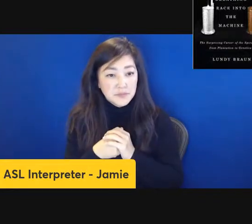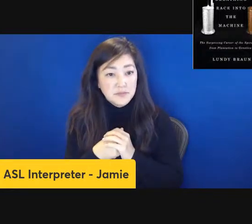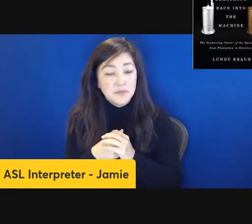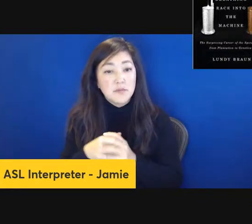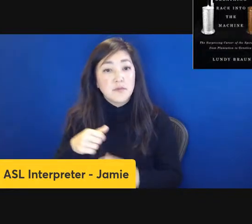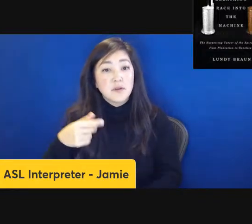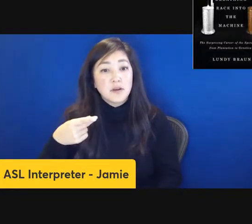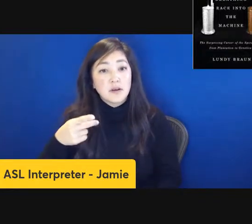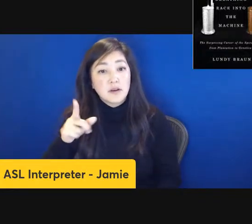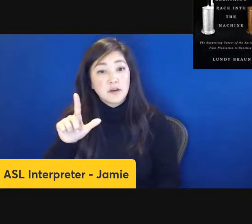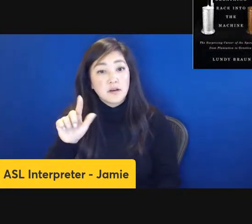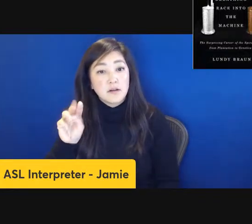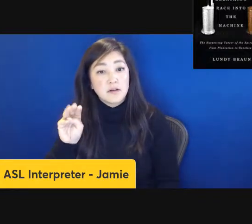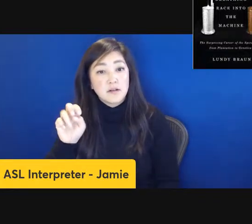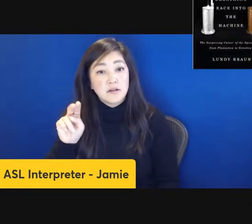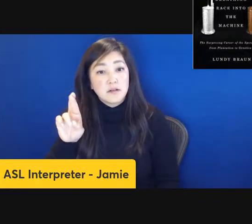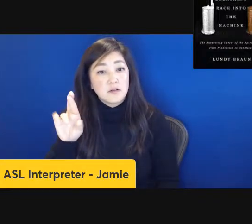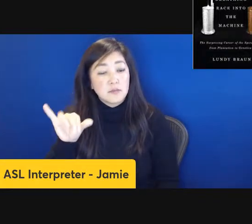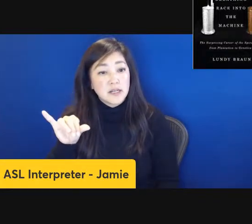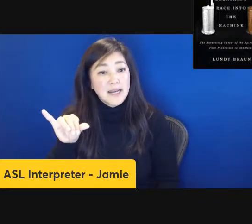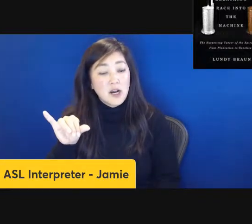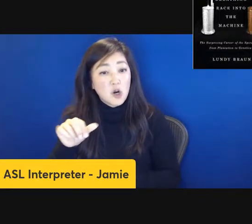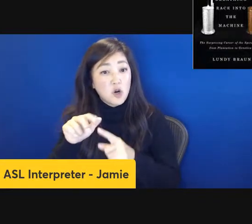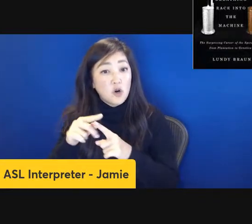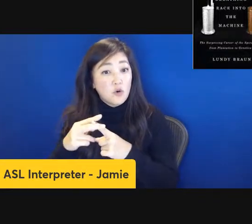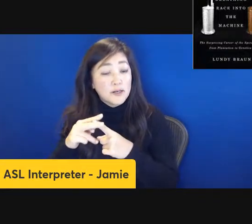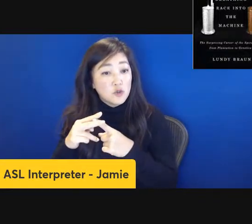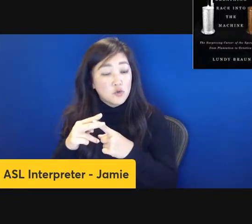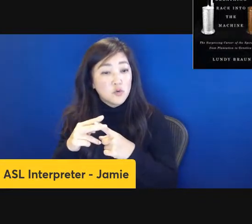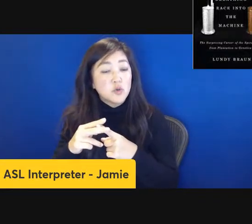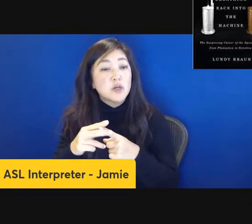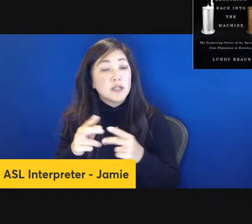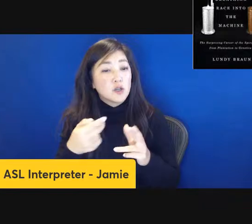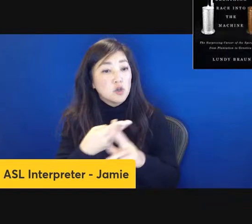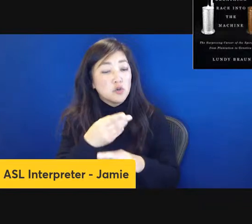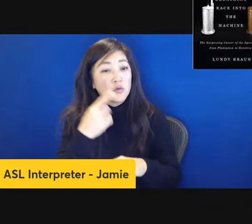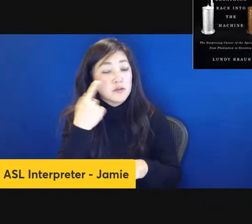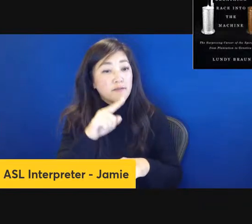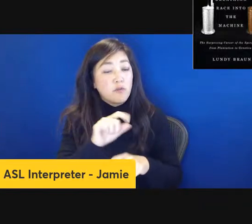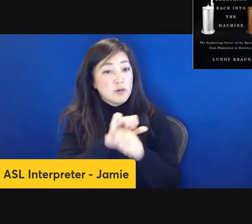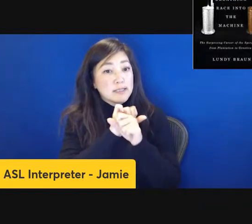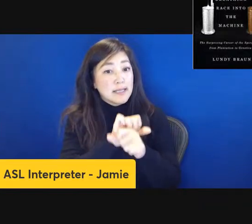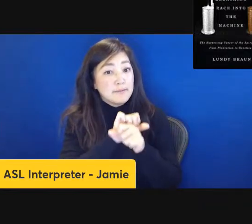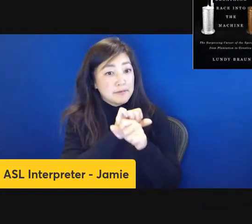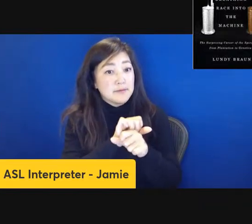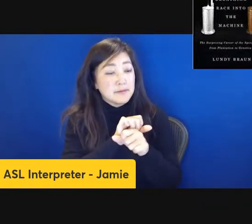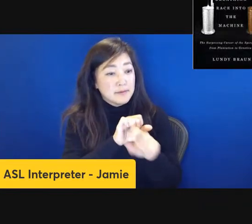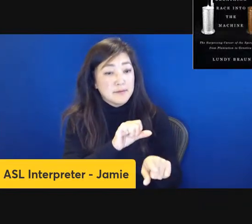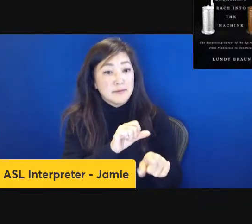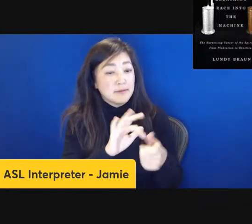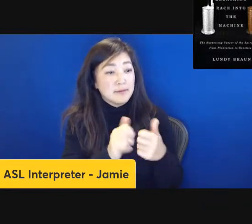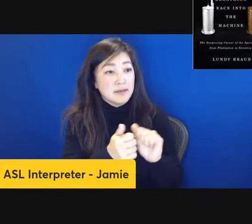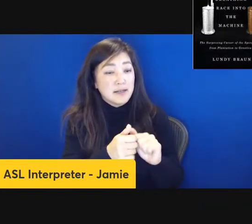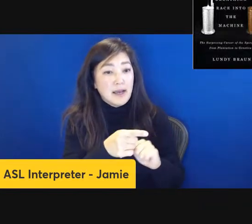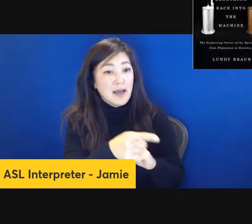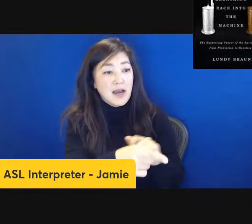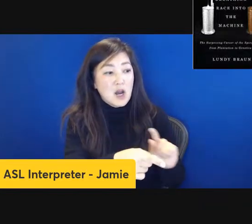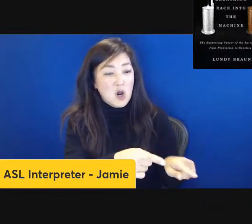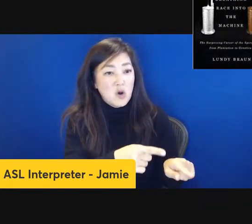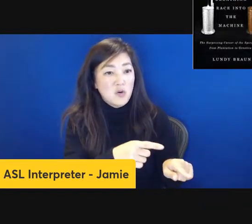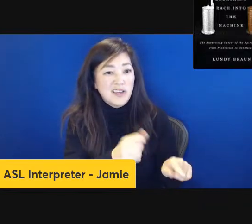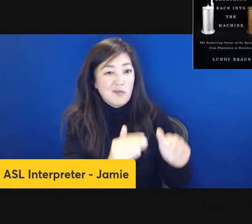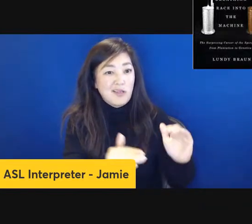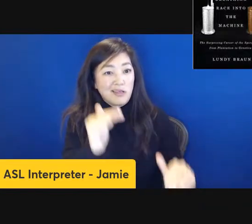pulmonary apparatus in enslaved people being inferior to that of white